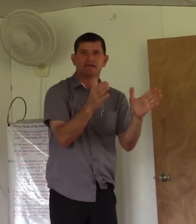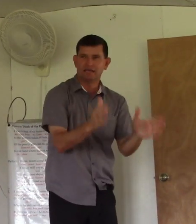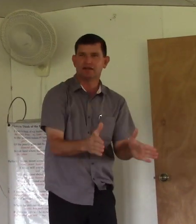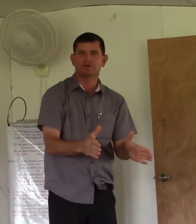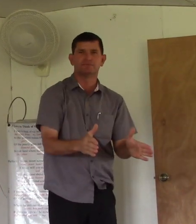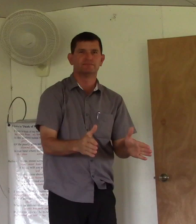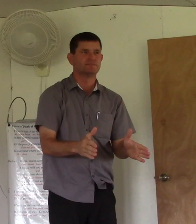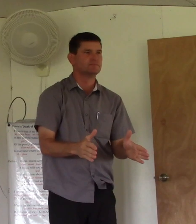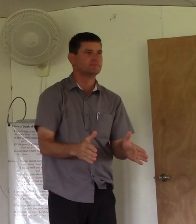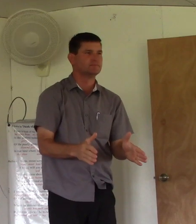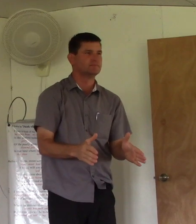Healer.